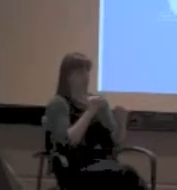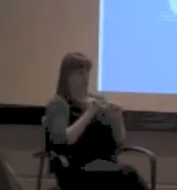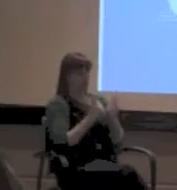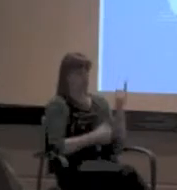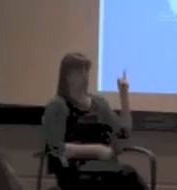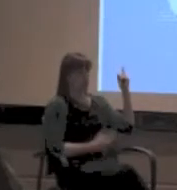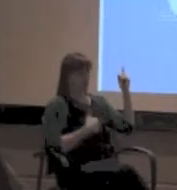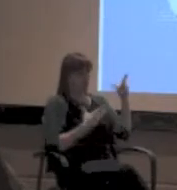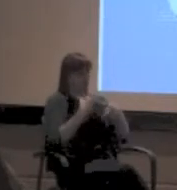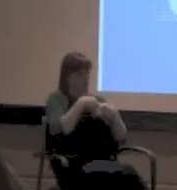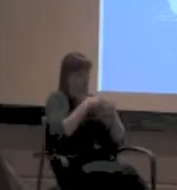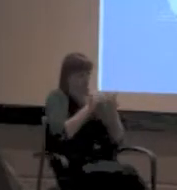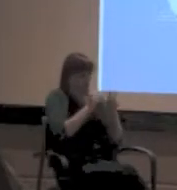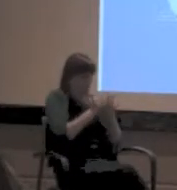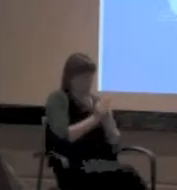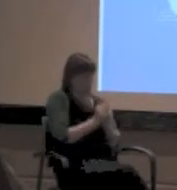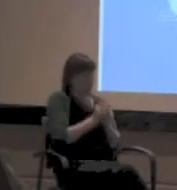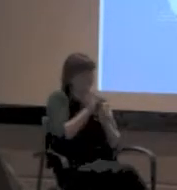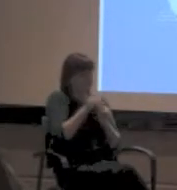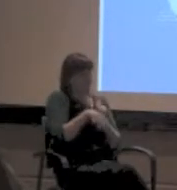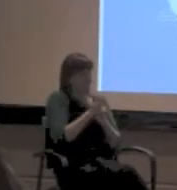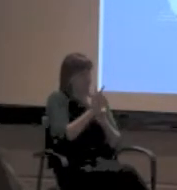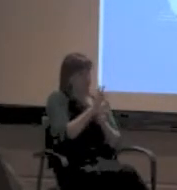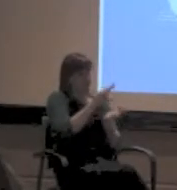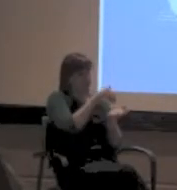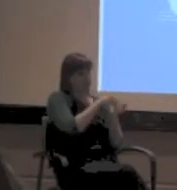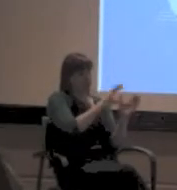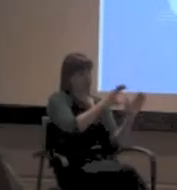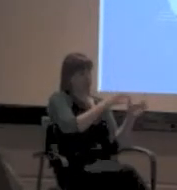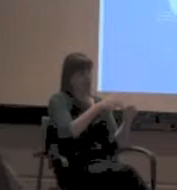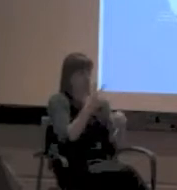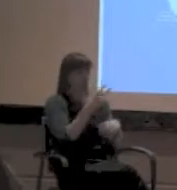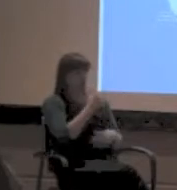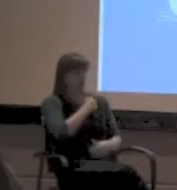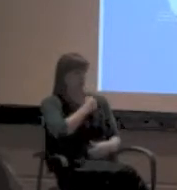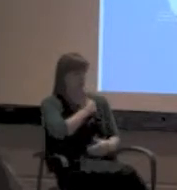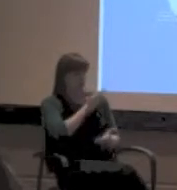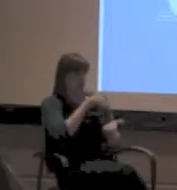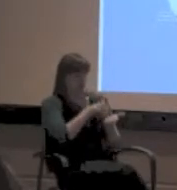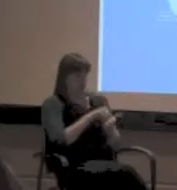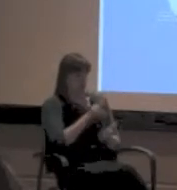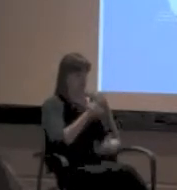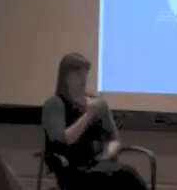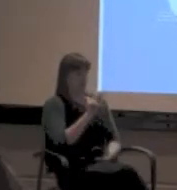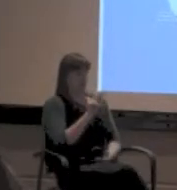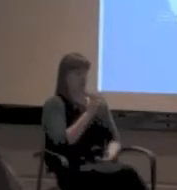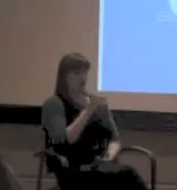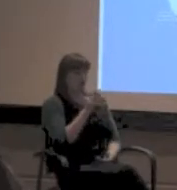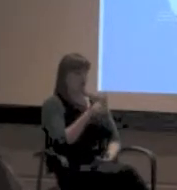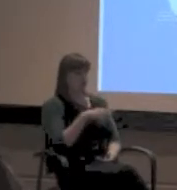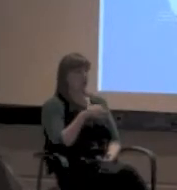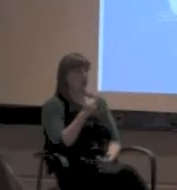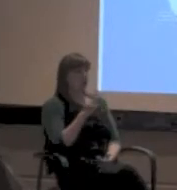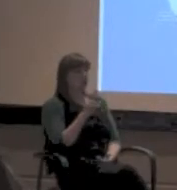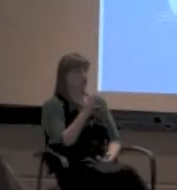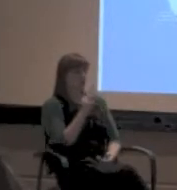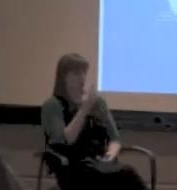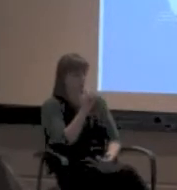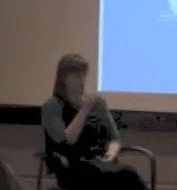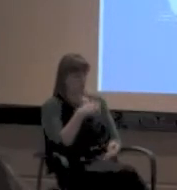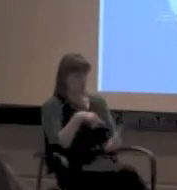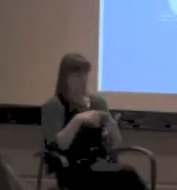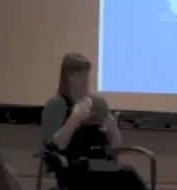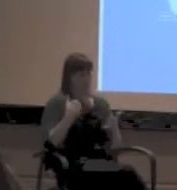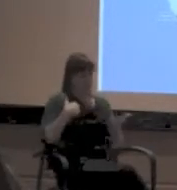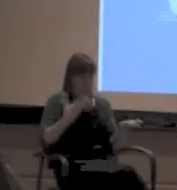of which I'm a part of. And so this is a 9-center group, 2 Canadian centers, Vancouver and Toronto, sick kids. And then